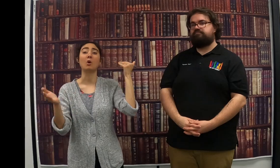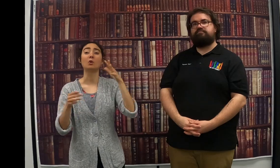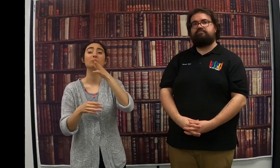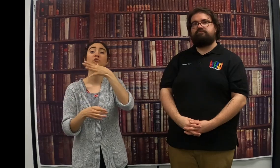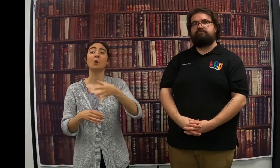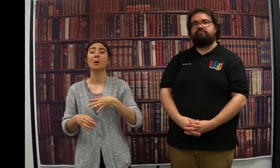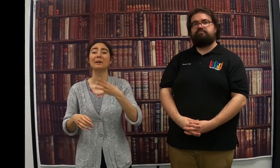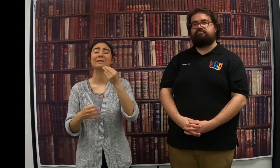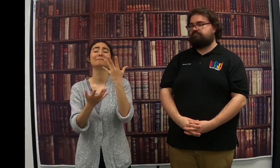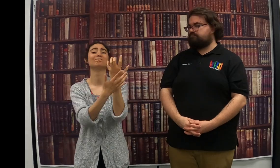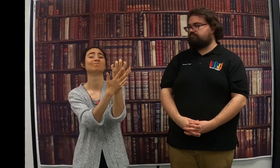her.